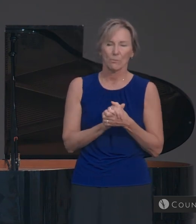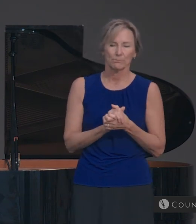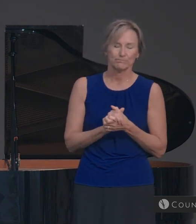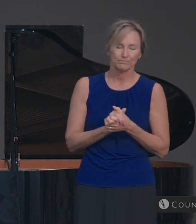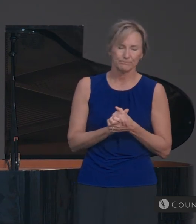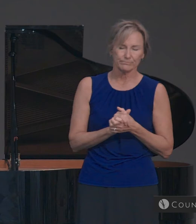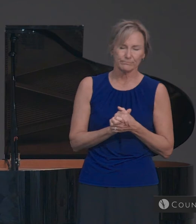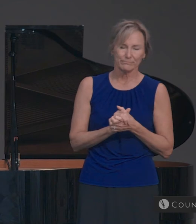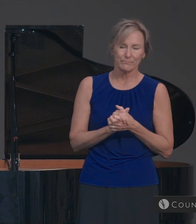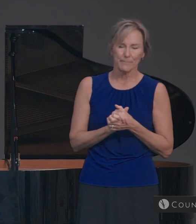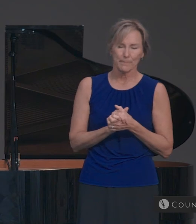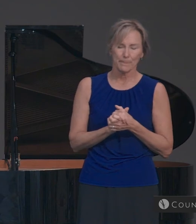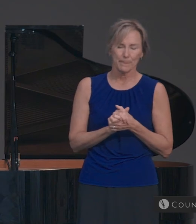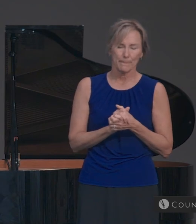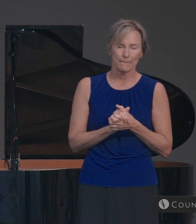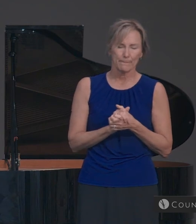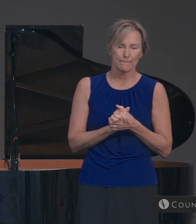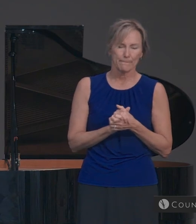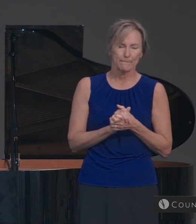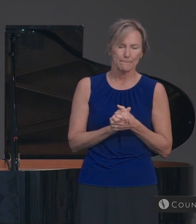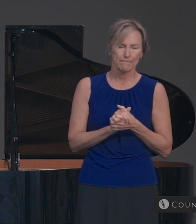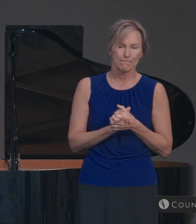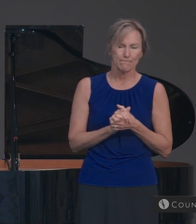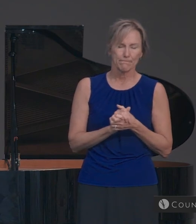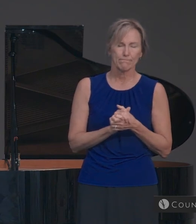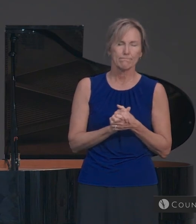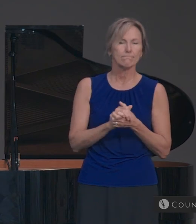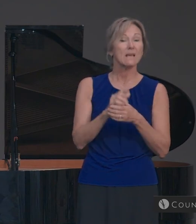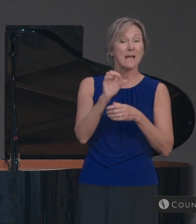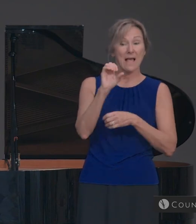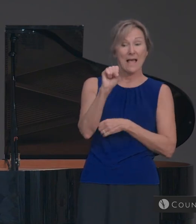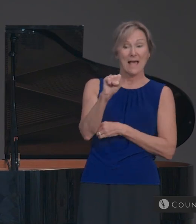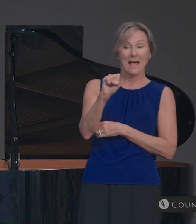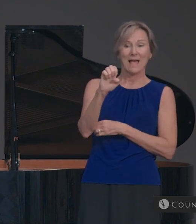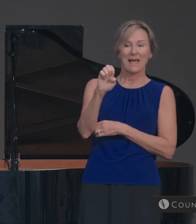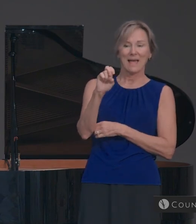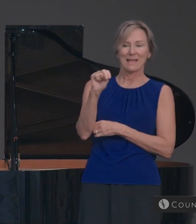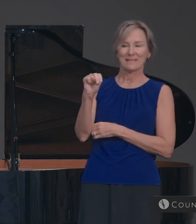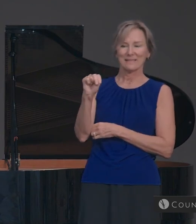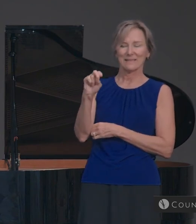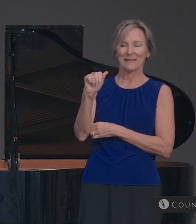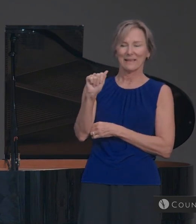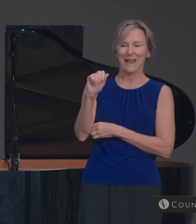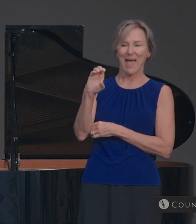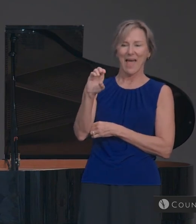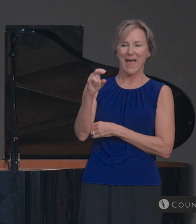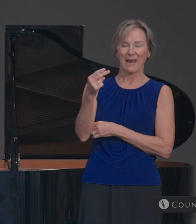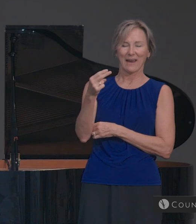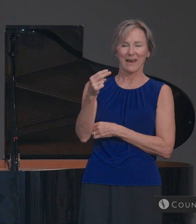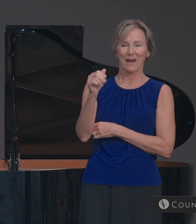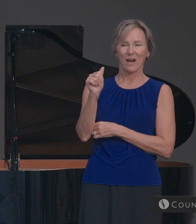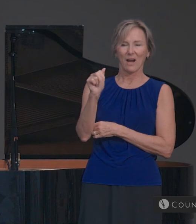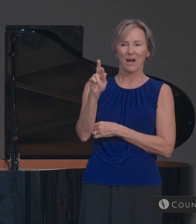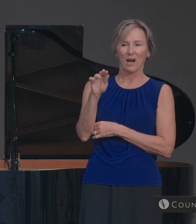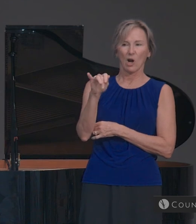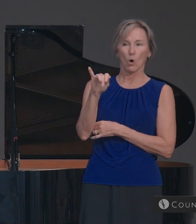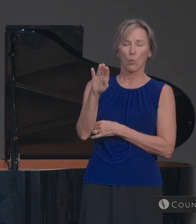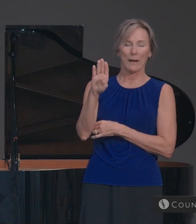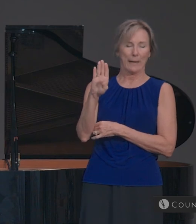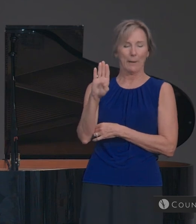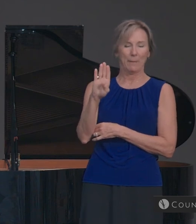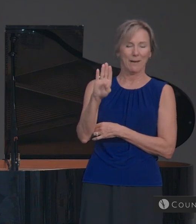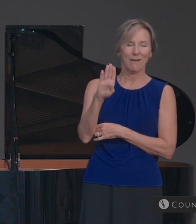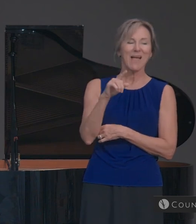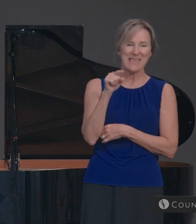Assyria. In fact, Sennacherib was so proud of this defeat of Lachish that he